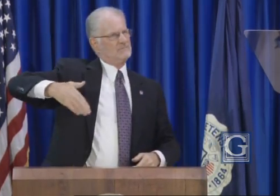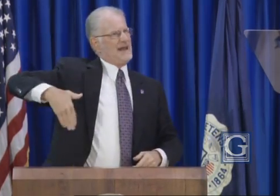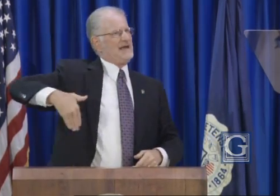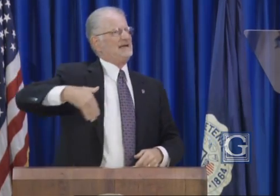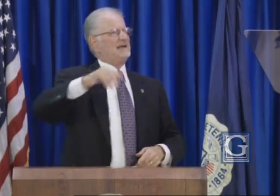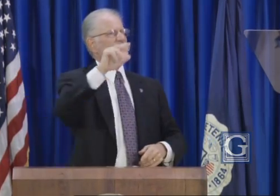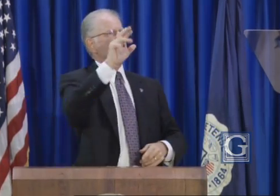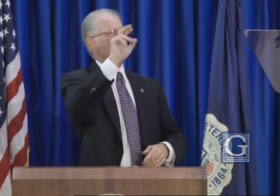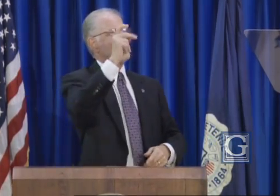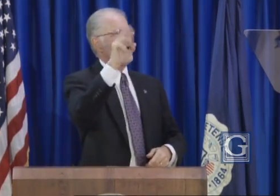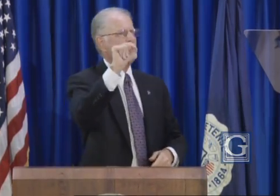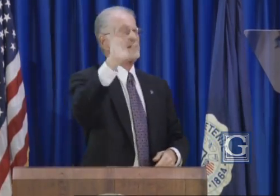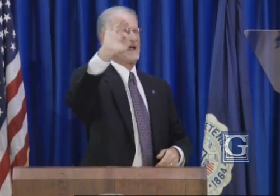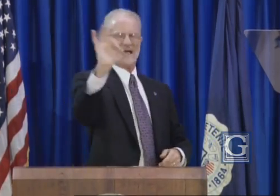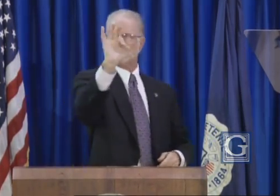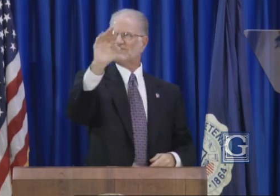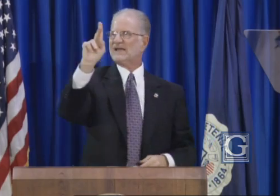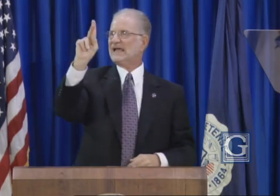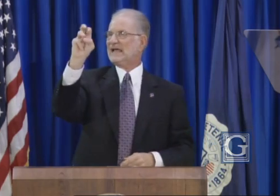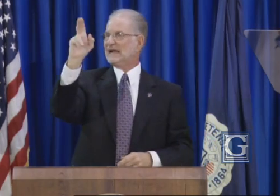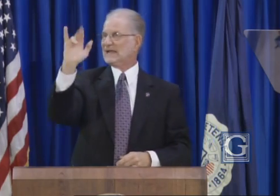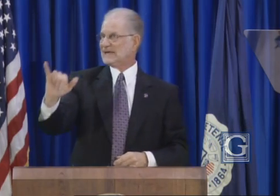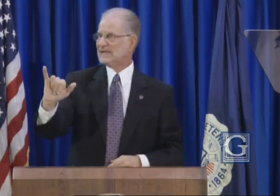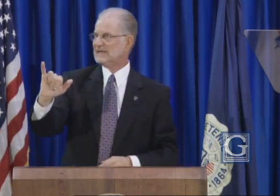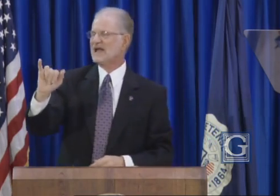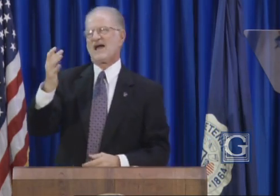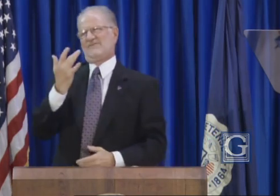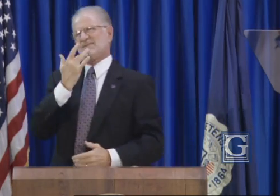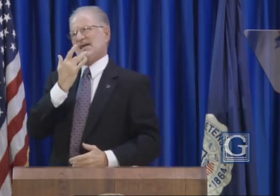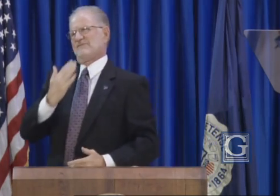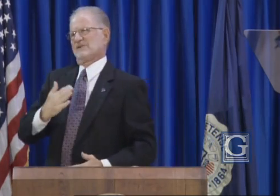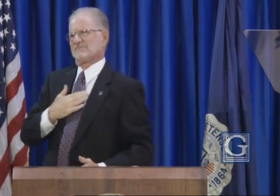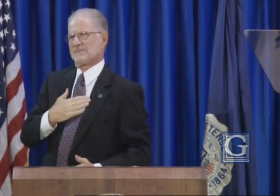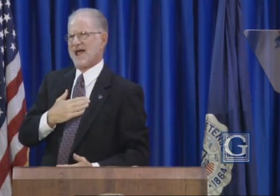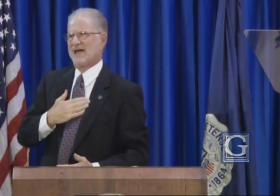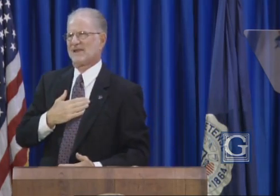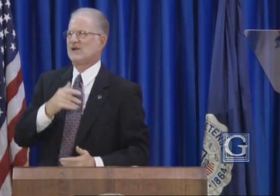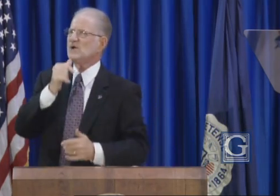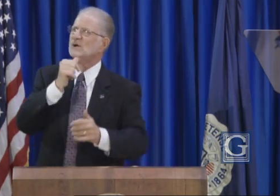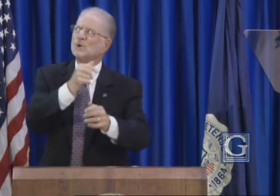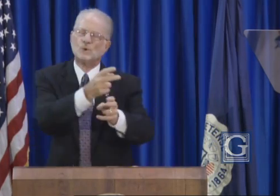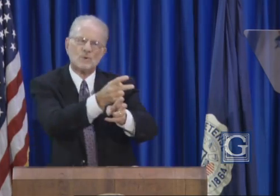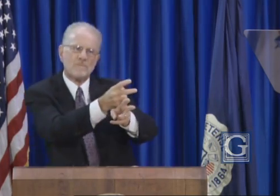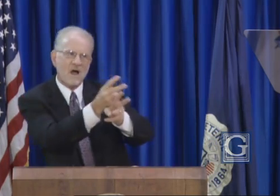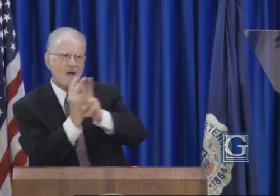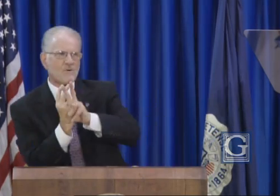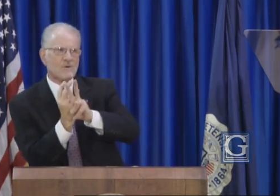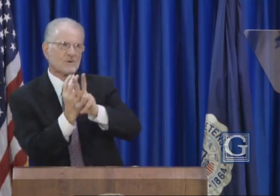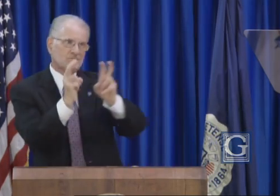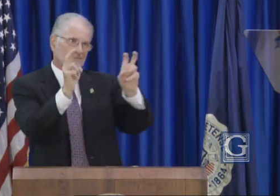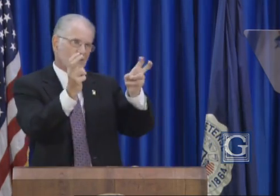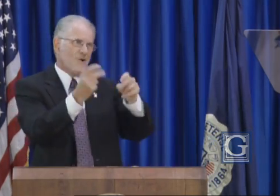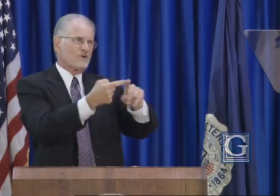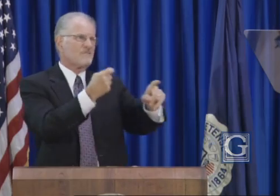Let me share a quotation from the late Robert F. Kennedy, a favorite of mine, who